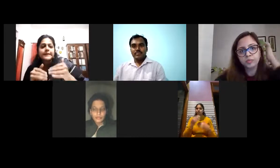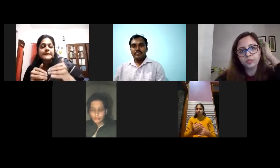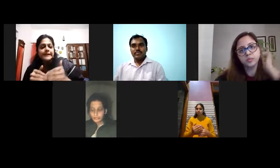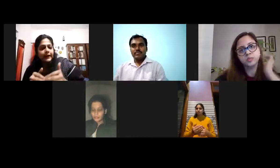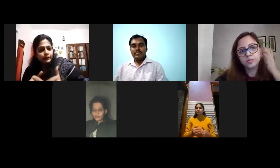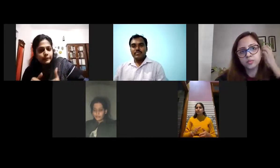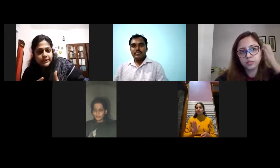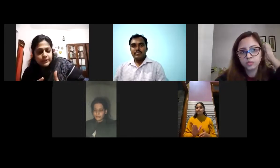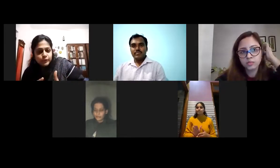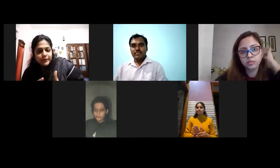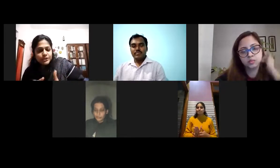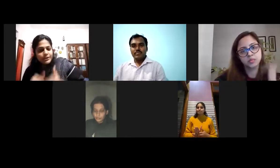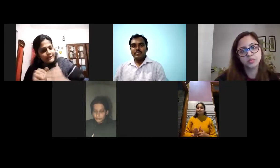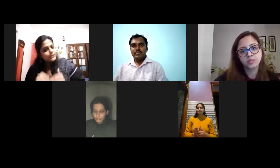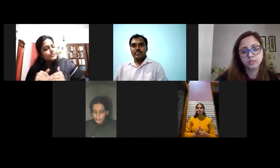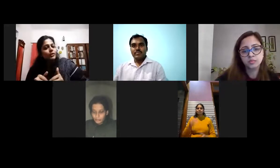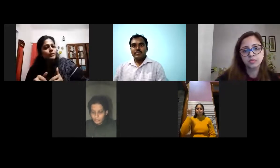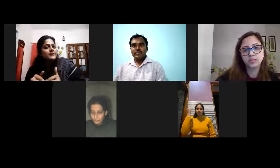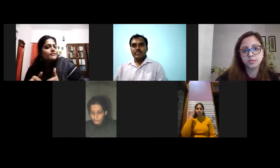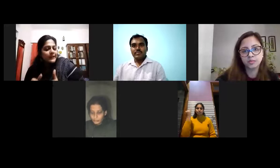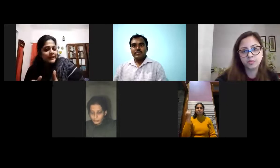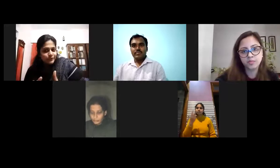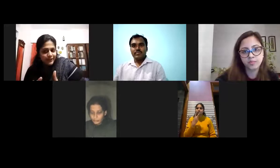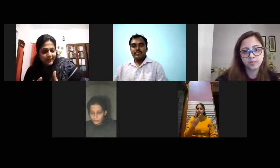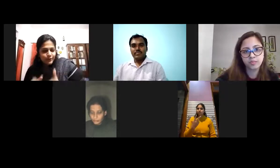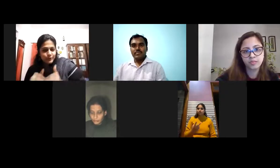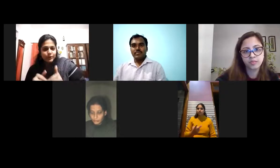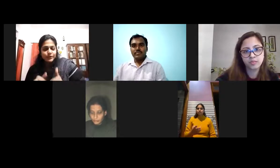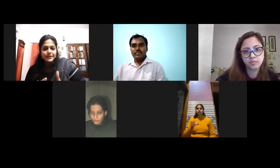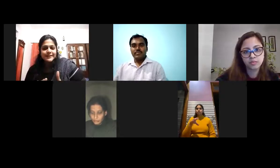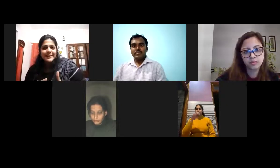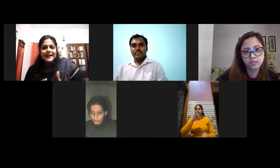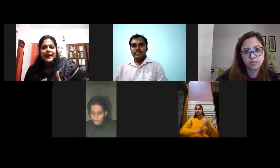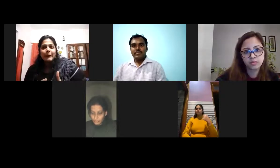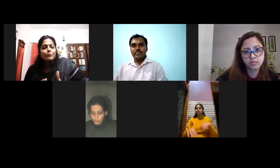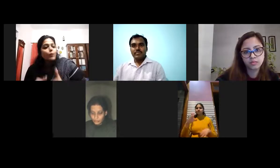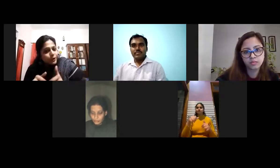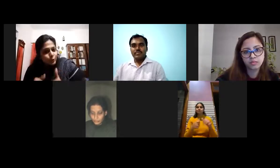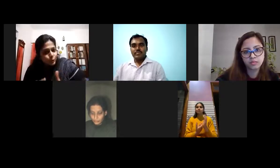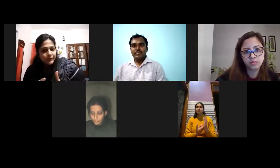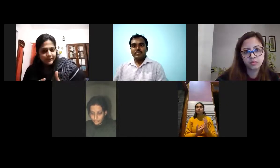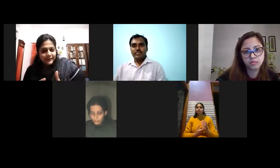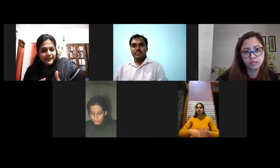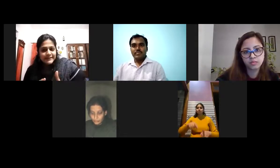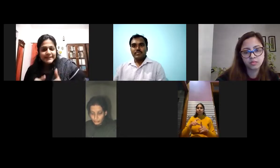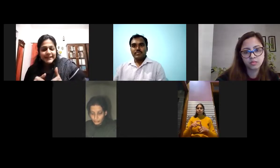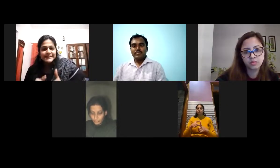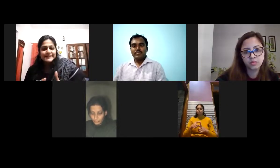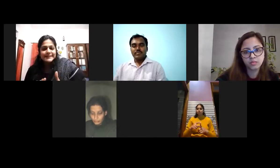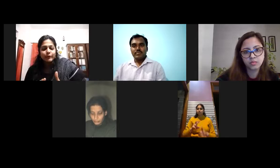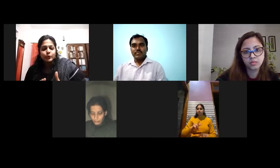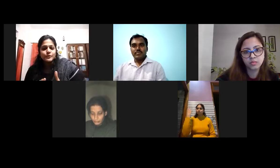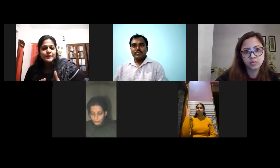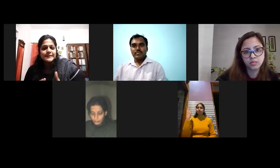shame, the idea of the burden of humiliation. And yet you see Oscar as a very different character. You see Oscar as not a do-gooder. He's in that